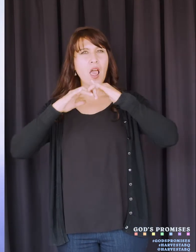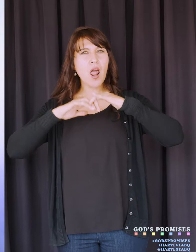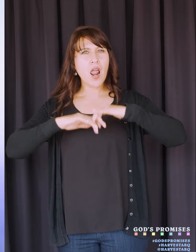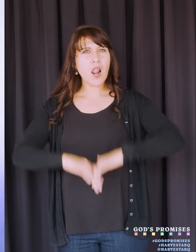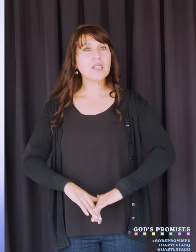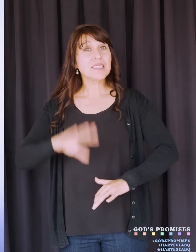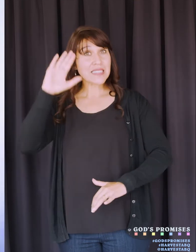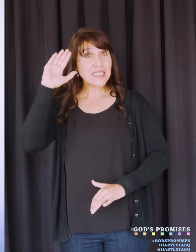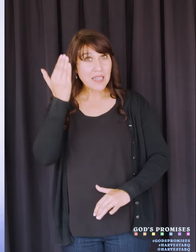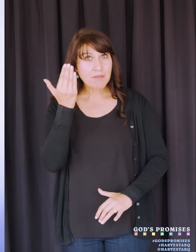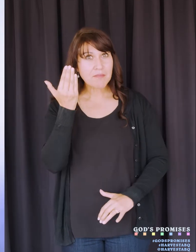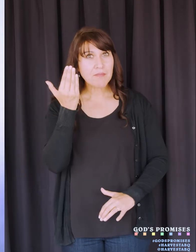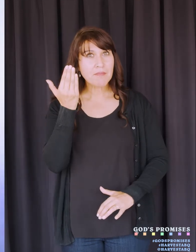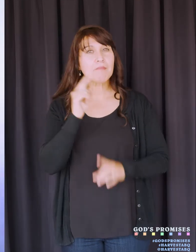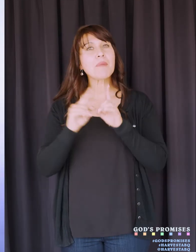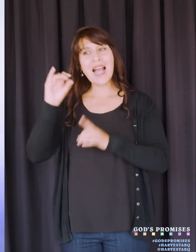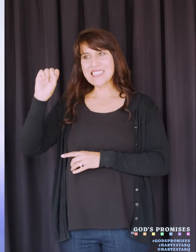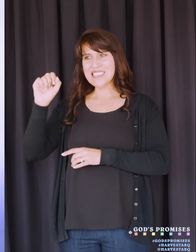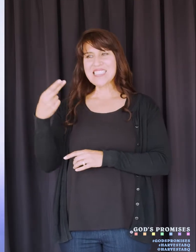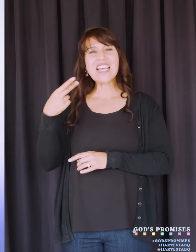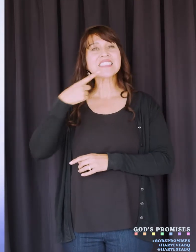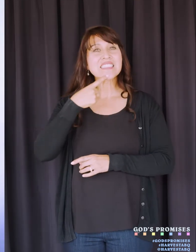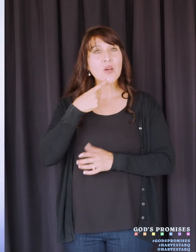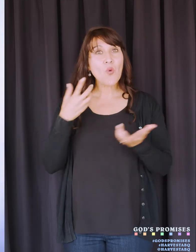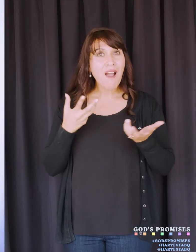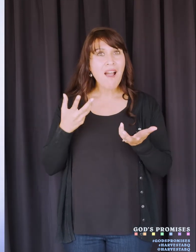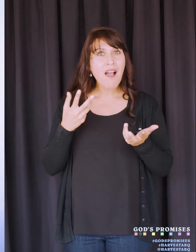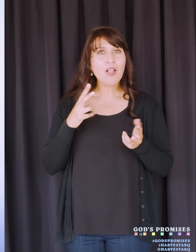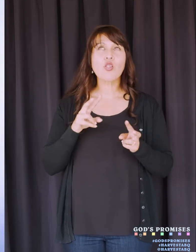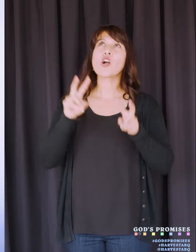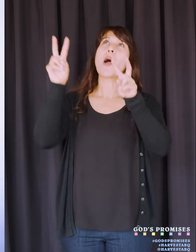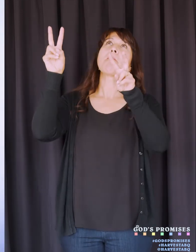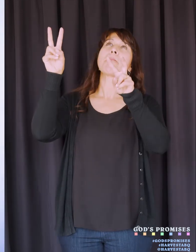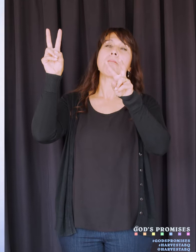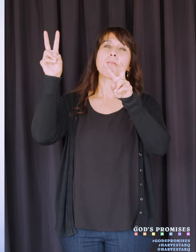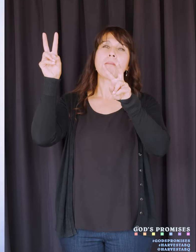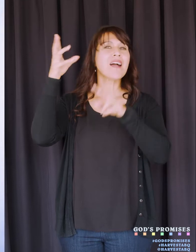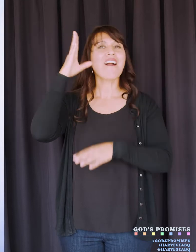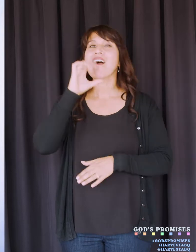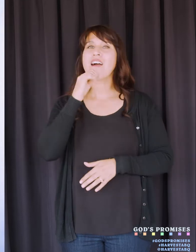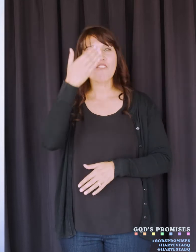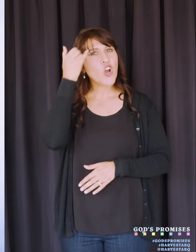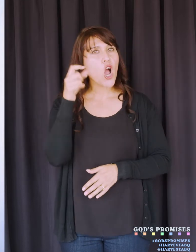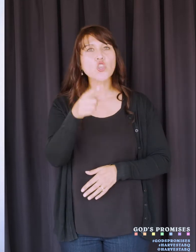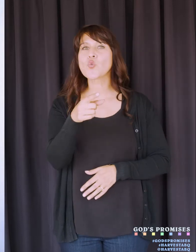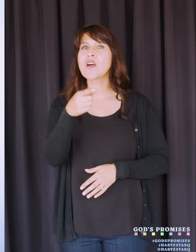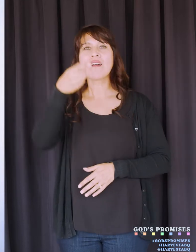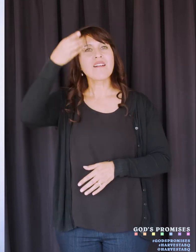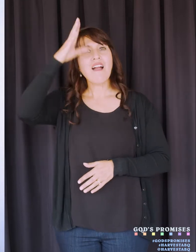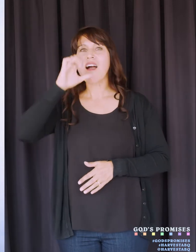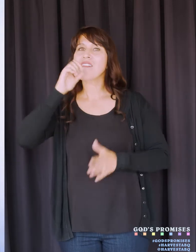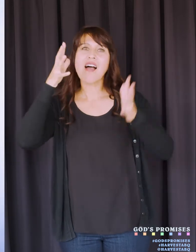what Isaiah says. Look up. Look up. God has not forgotten you. Look up. God has not